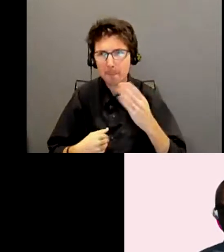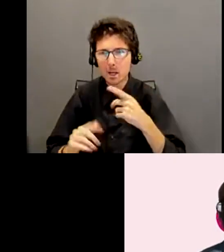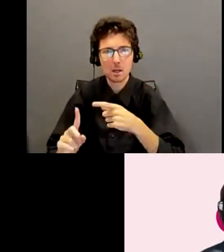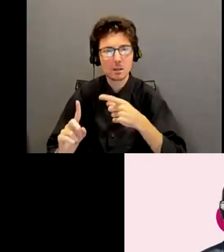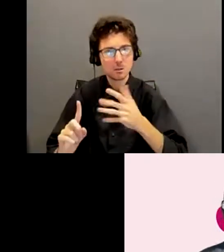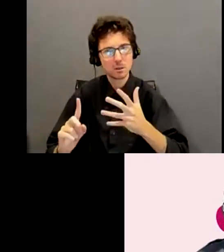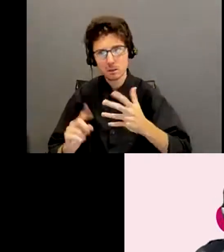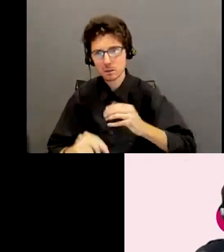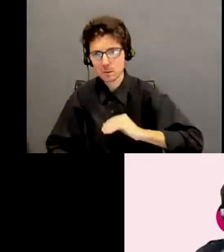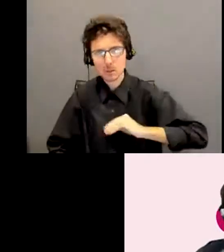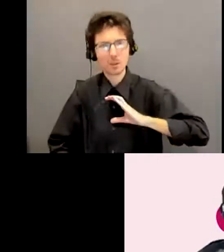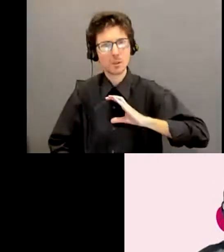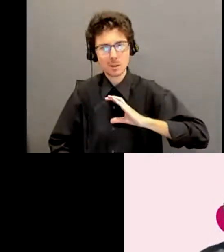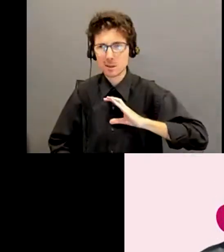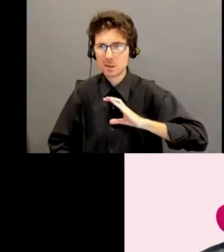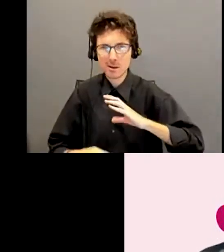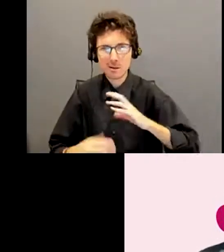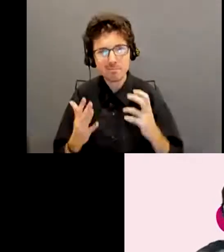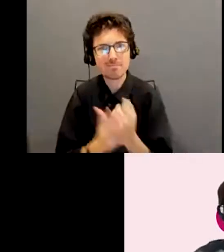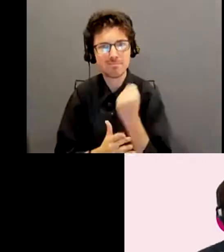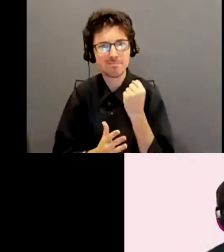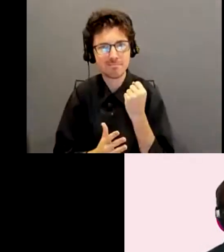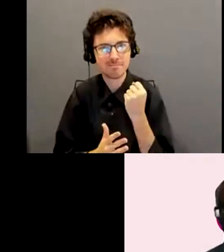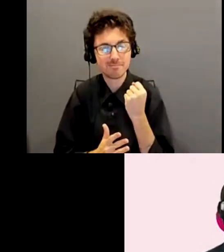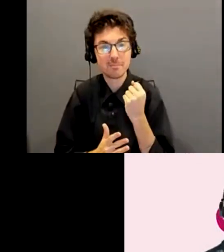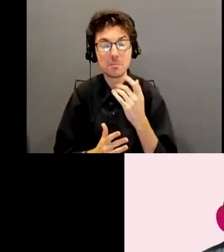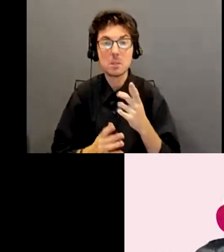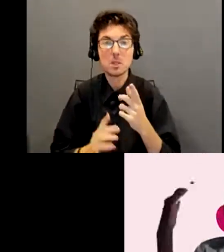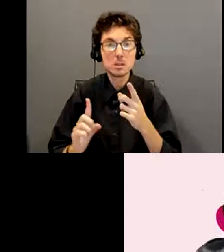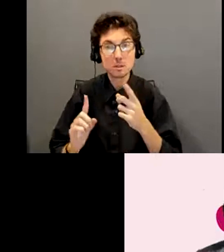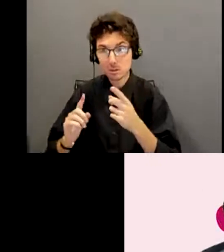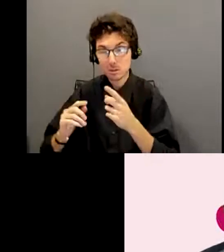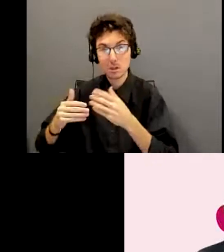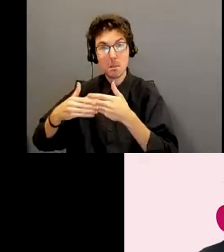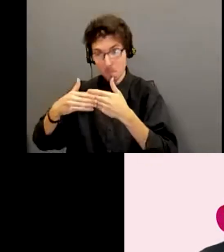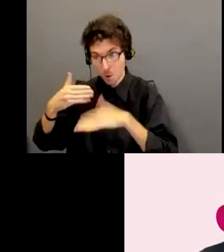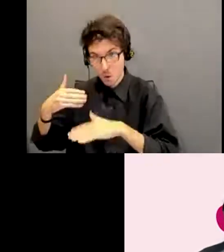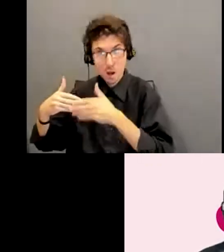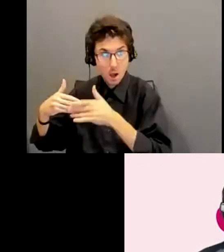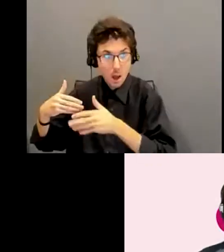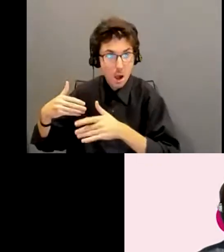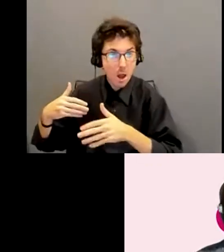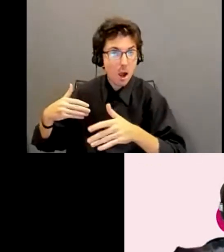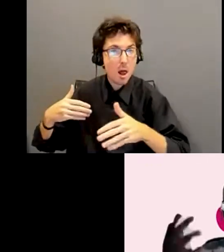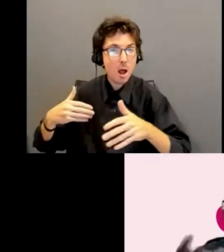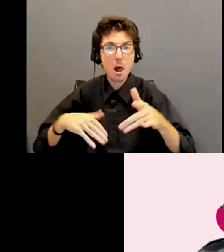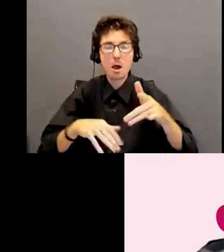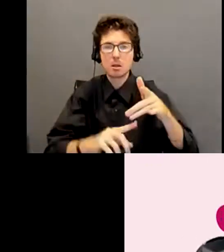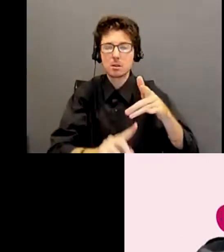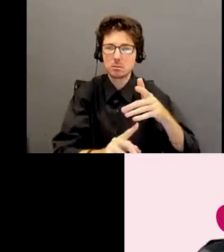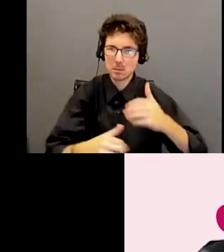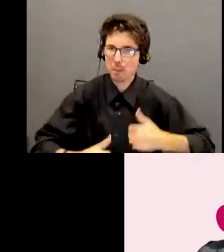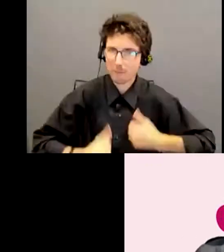we understand this is something that goes from bottom up and top down. Top down is, you know, to